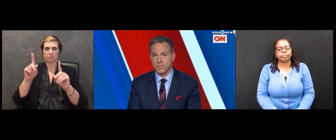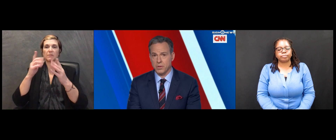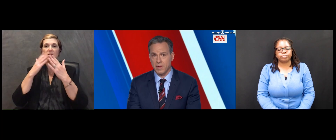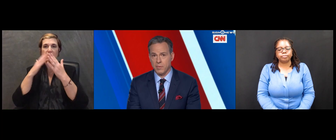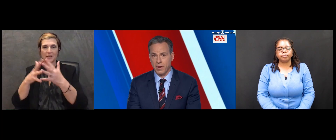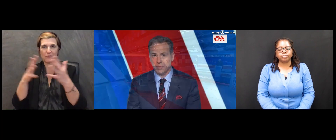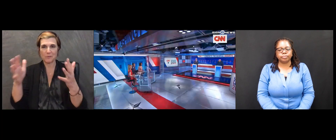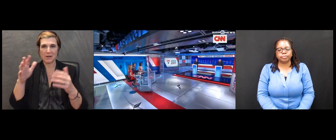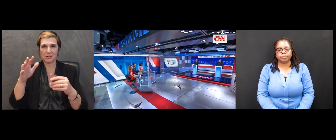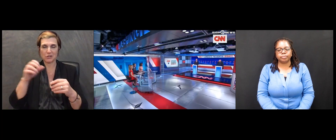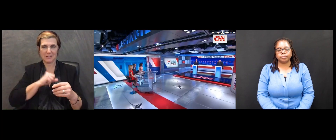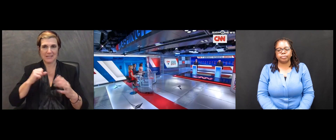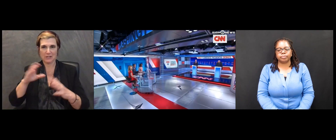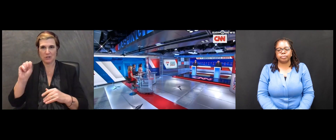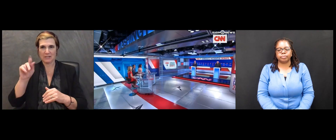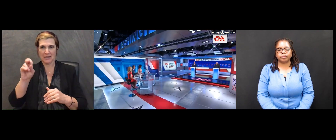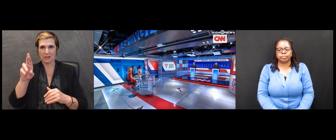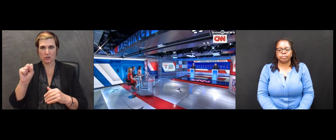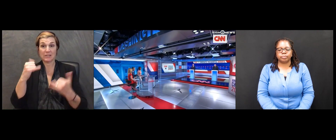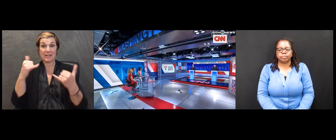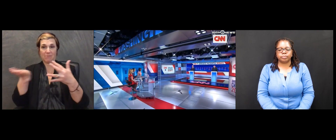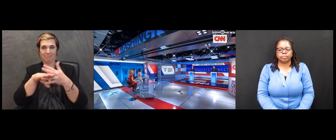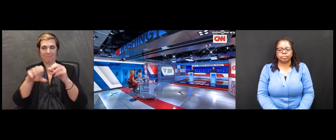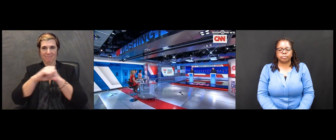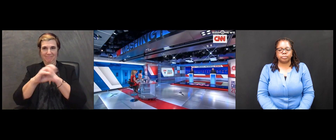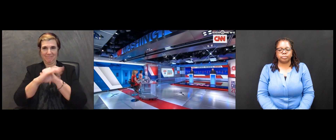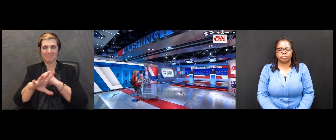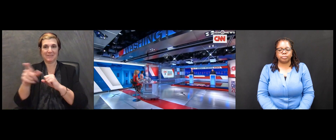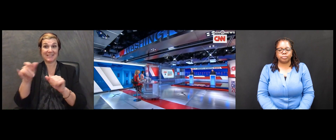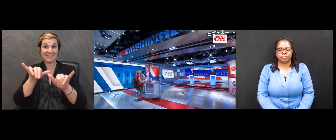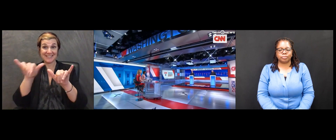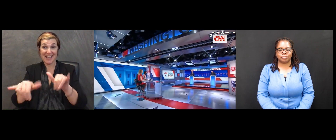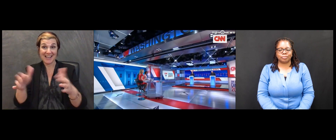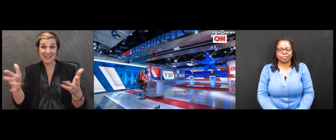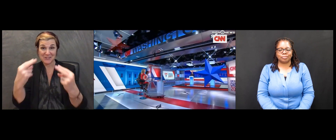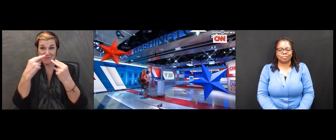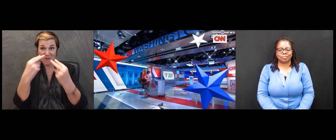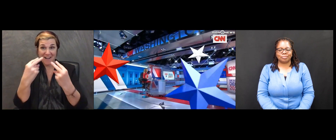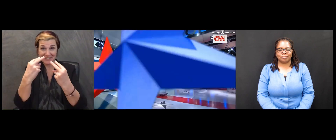CNN Univision Democratic presidential debate. Stay with us.